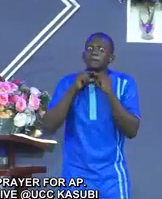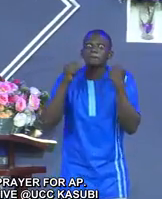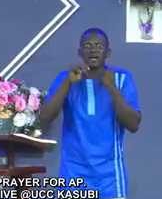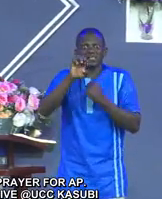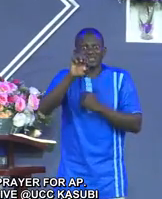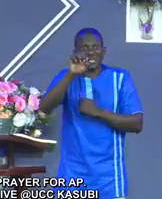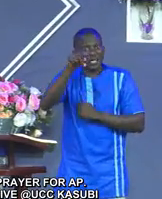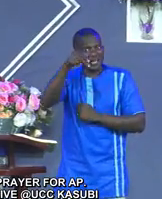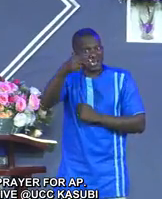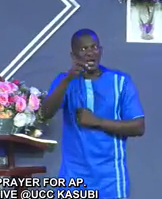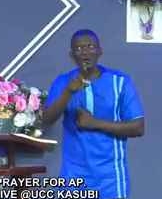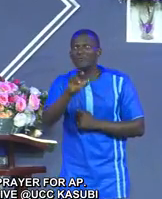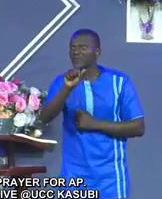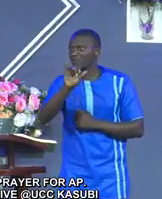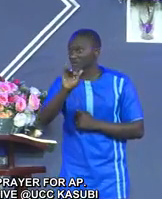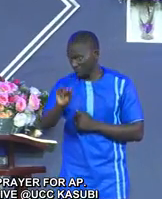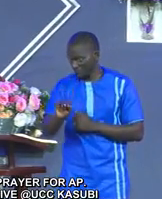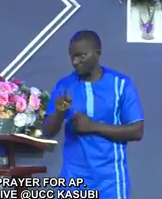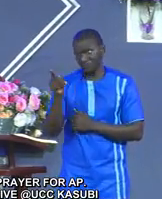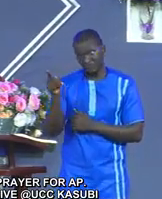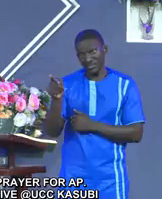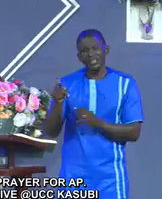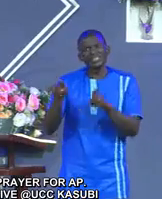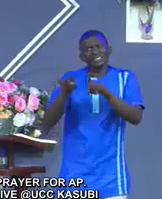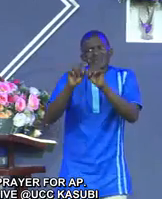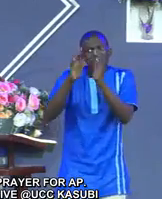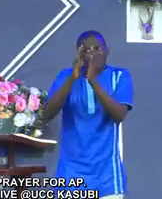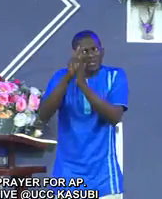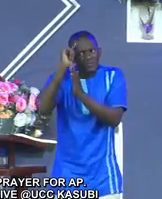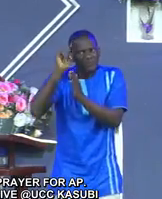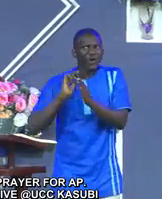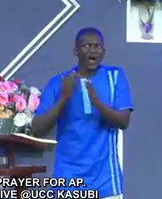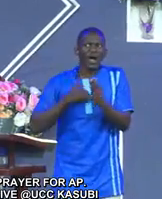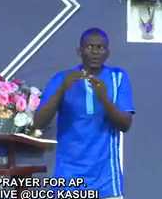As we pray for the family of Apostle Ephraim. Ate nga tusabira ne mutabani